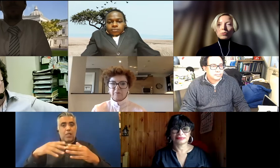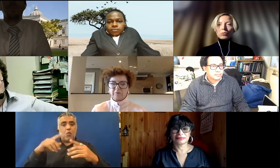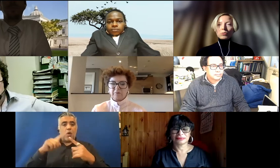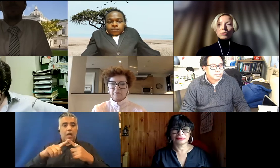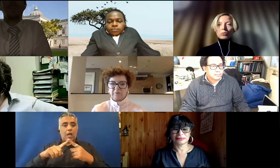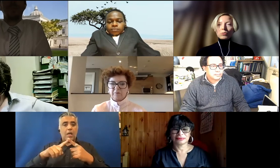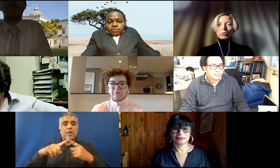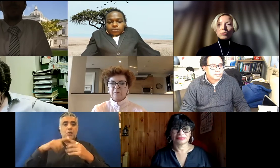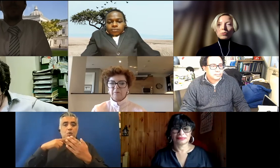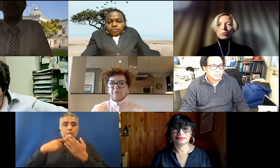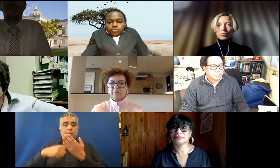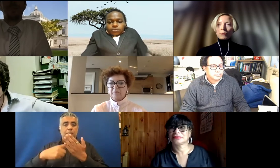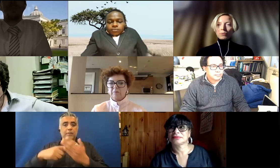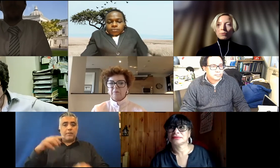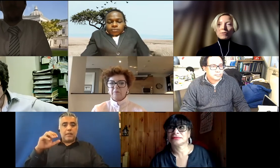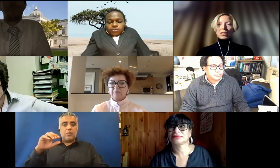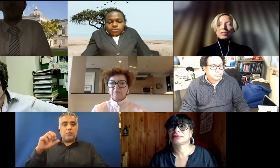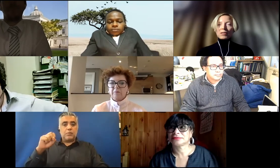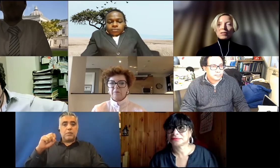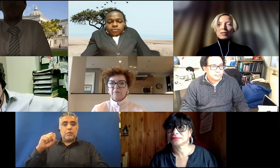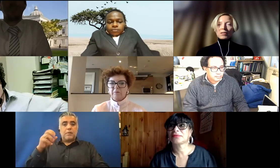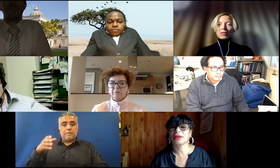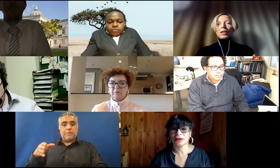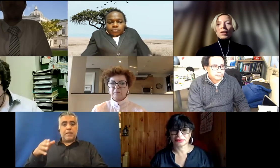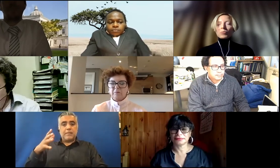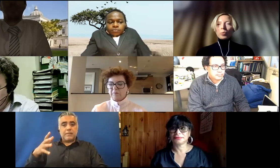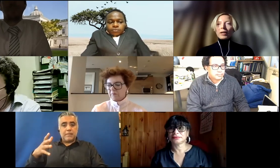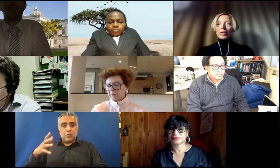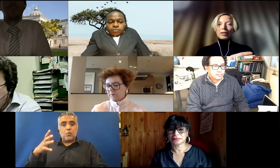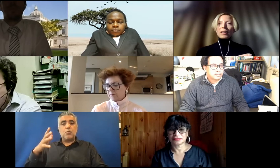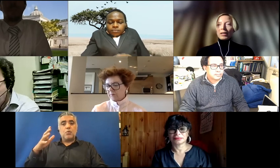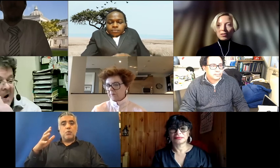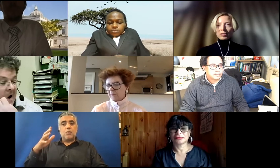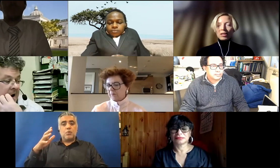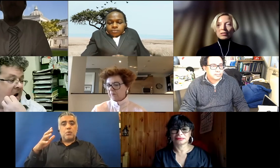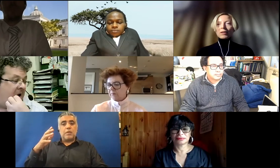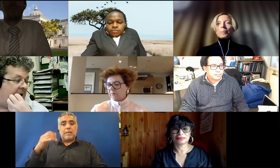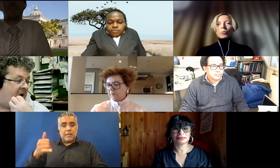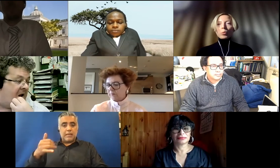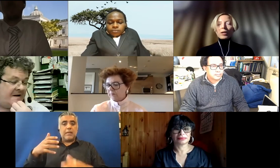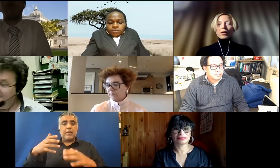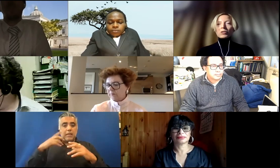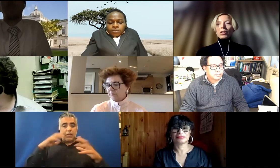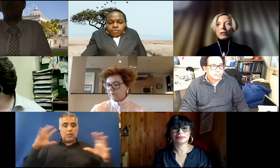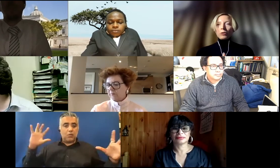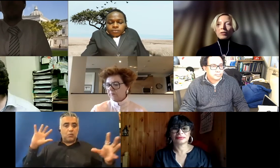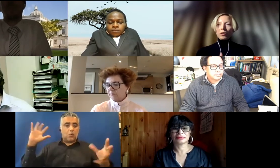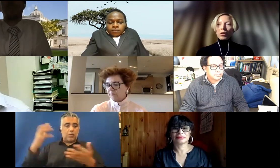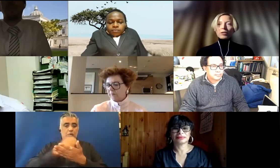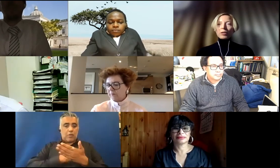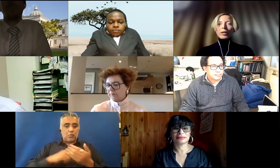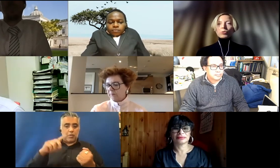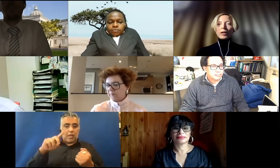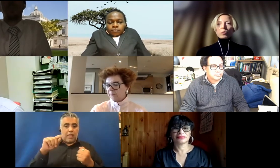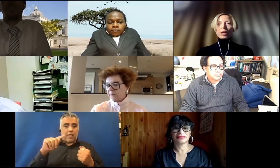collecting the data about the sidewalks in 5 cities in Latin America. And by collecting this data,